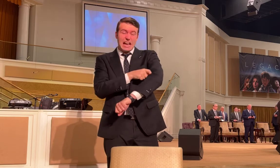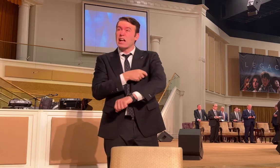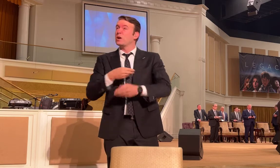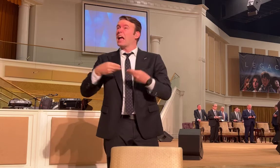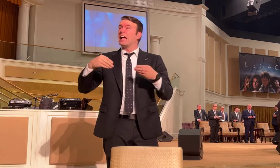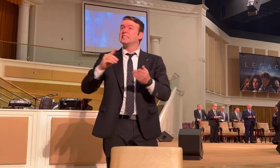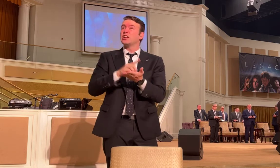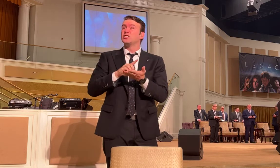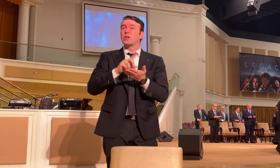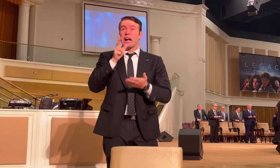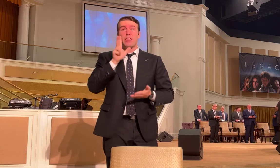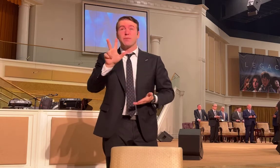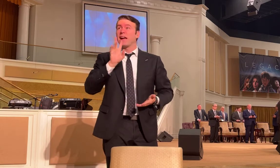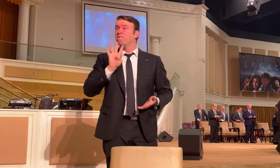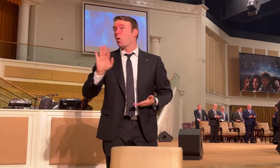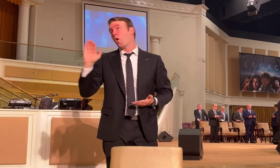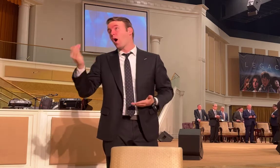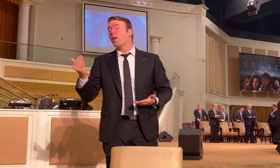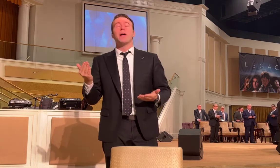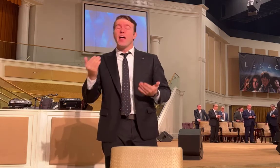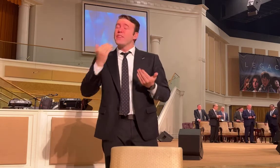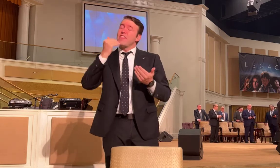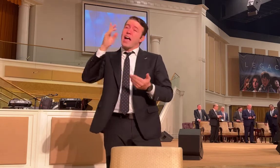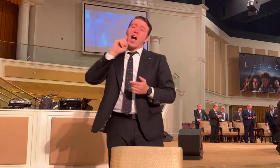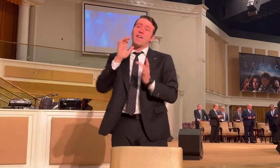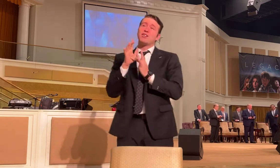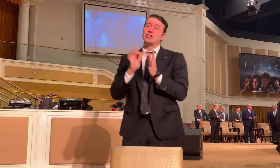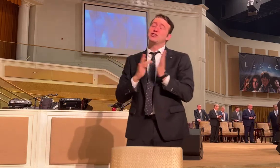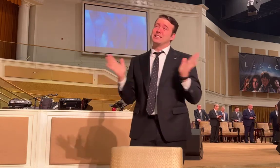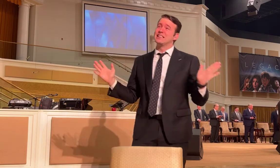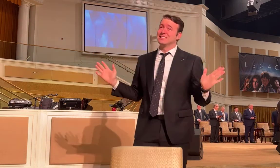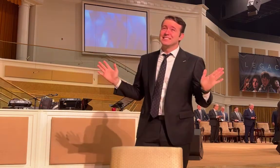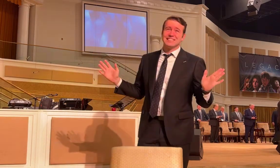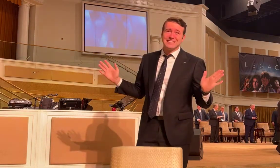deal drugs at 3 and 4, so thank God for Jesus.